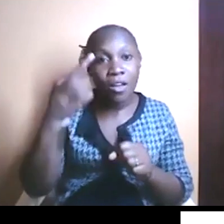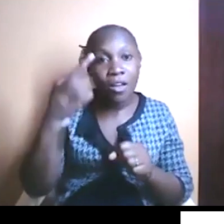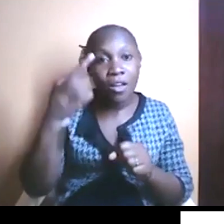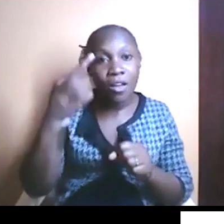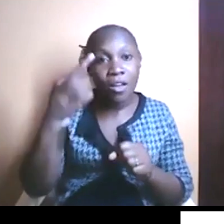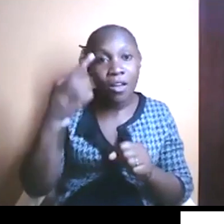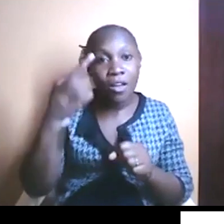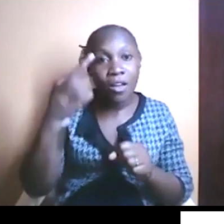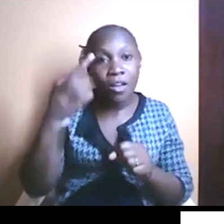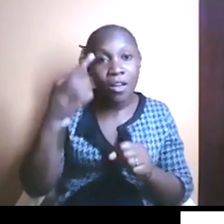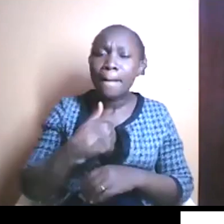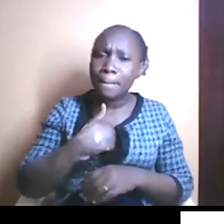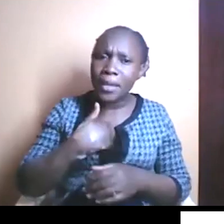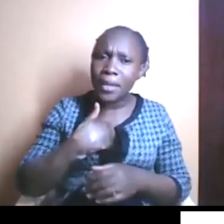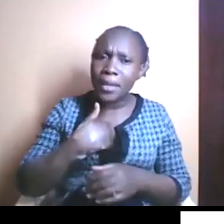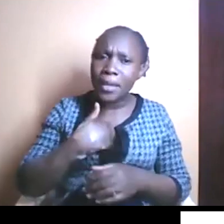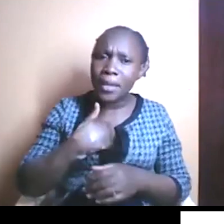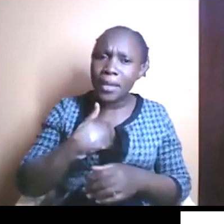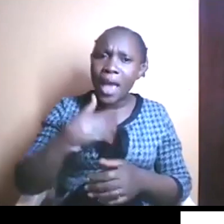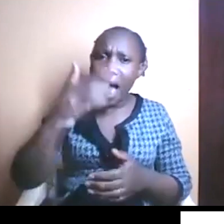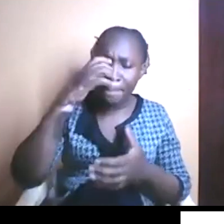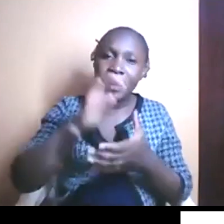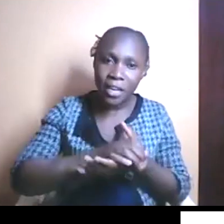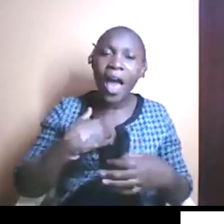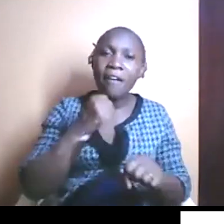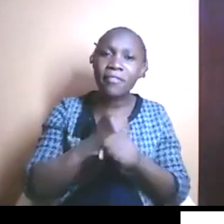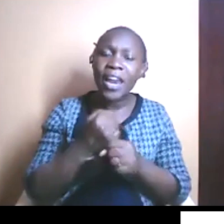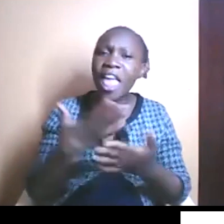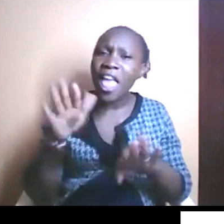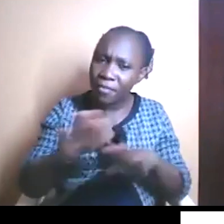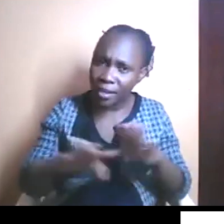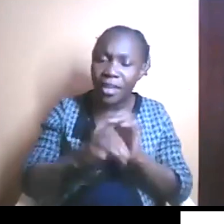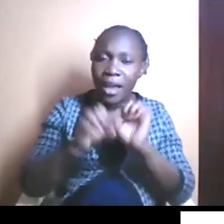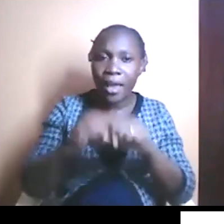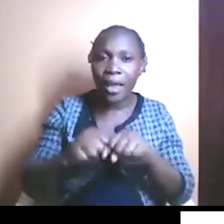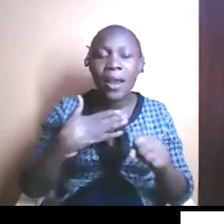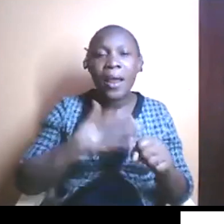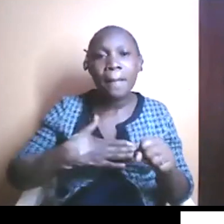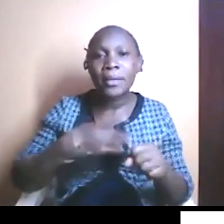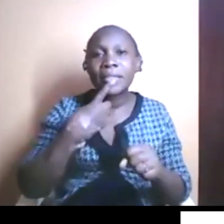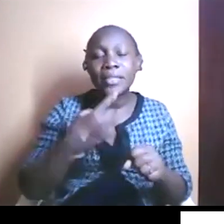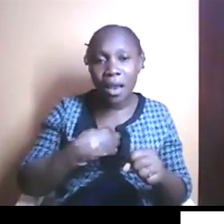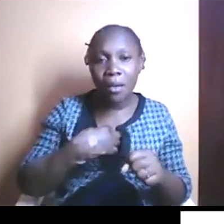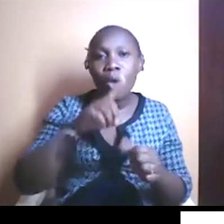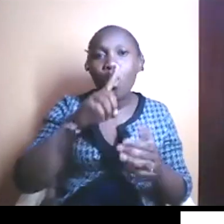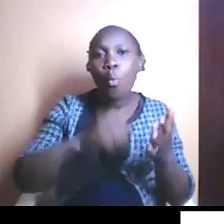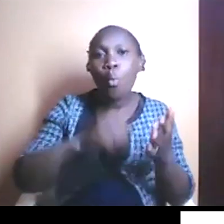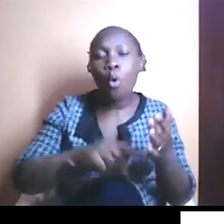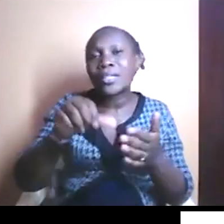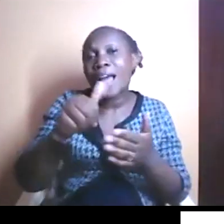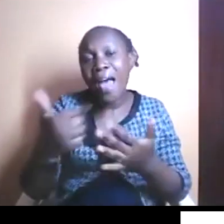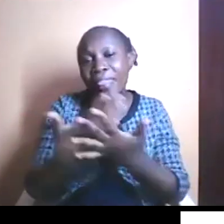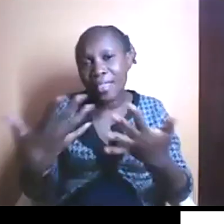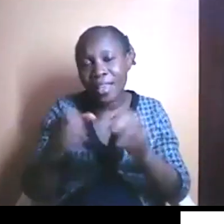I if there's anything else that I can also do. So you see, you're not being aggressive.